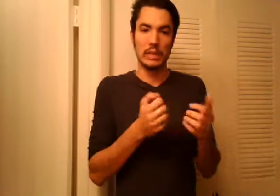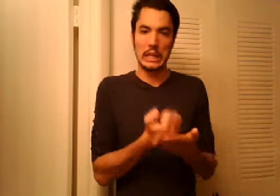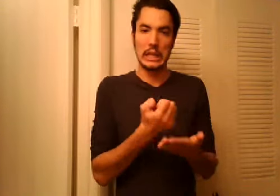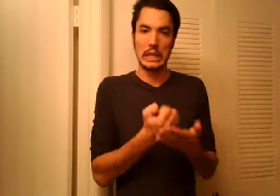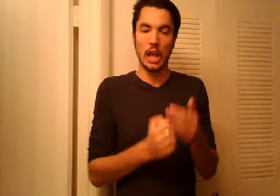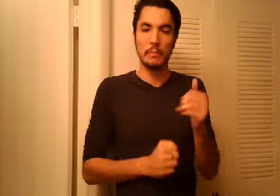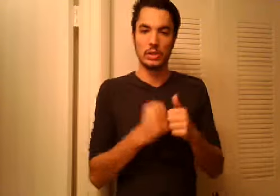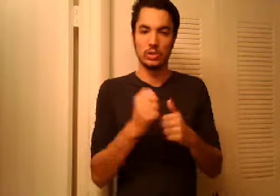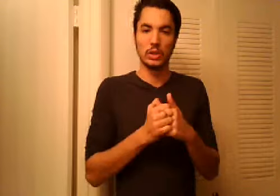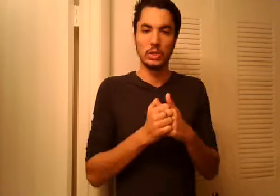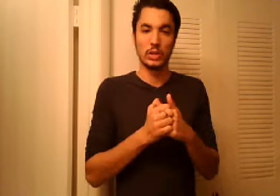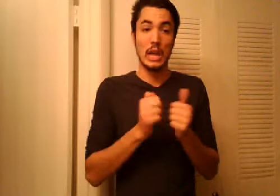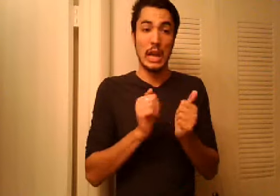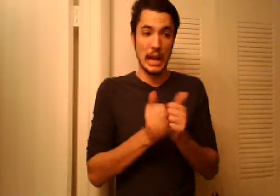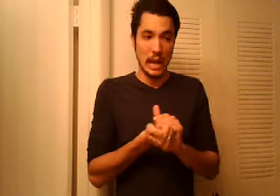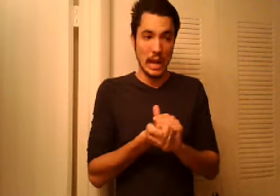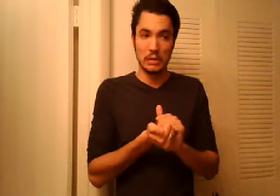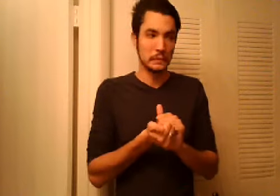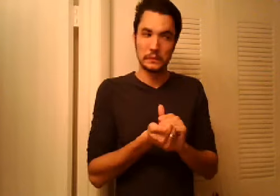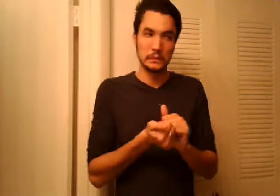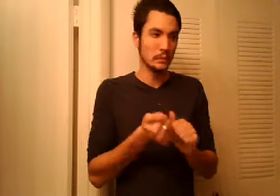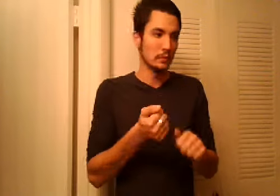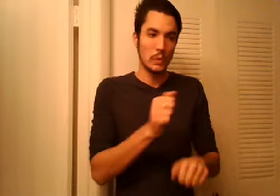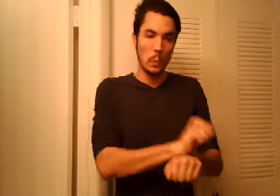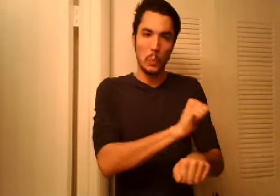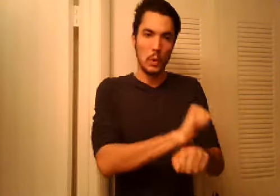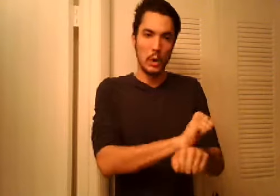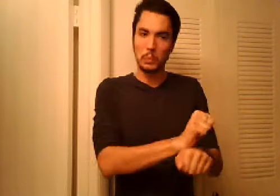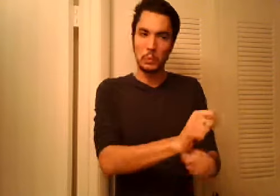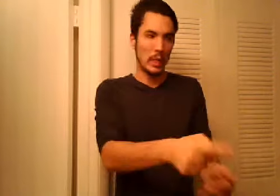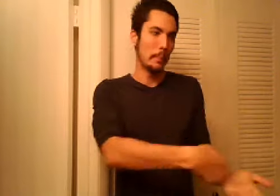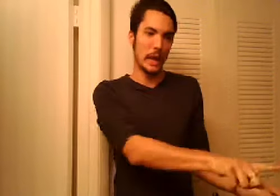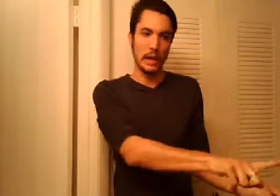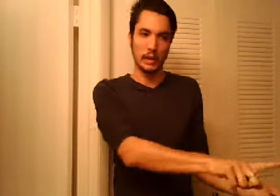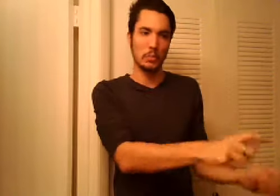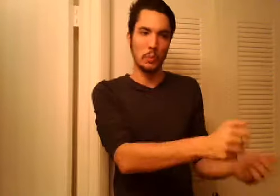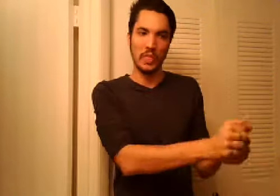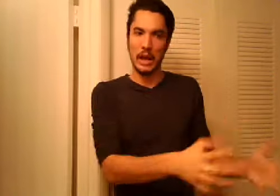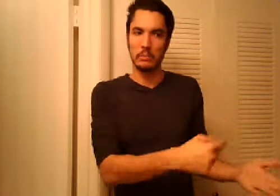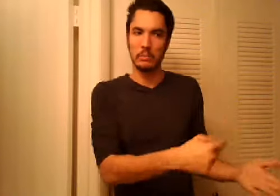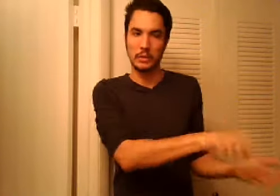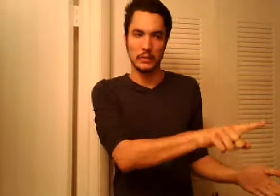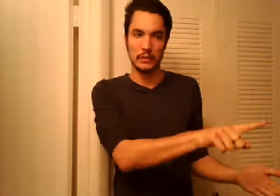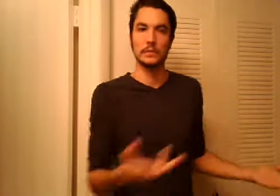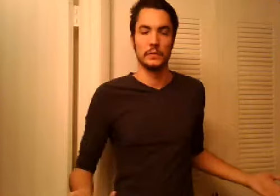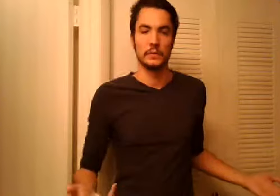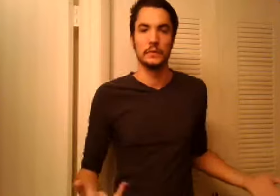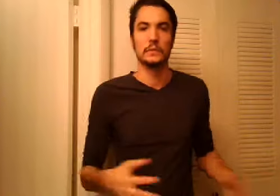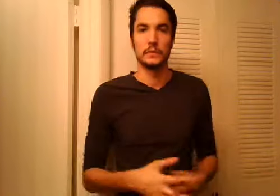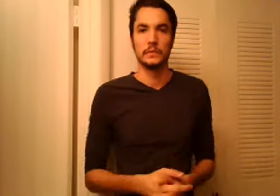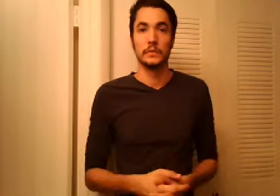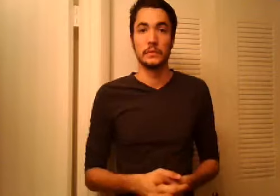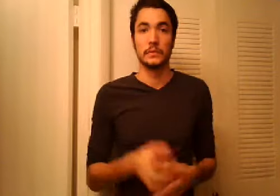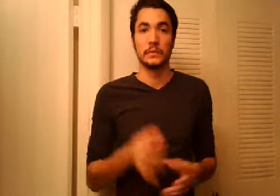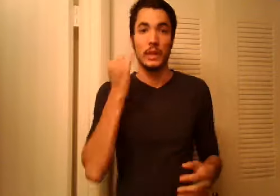labor. Right? Unpaid labor. And so, The idea is that ideology works by